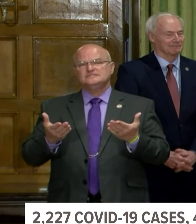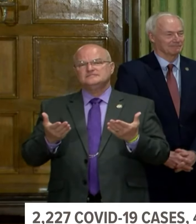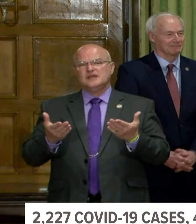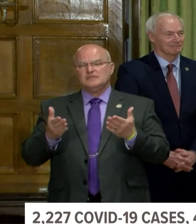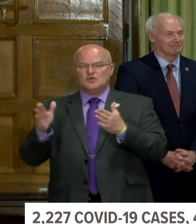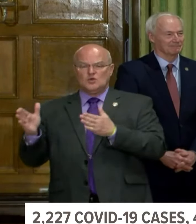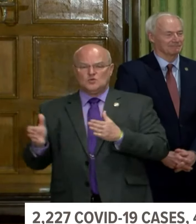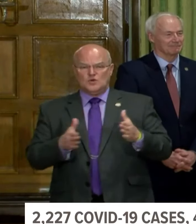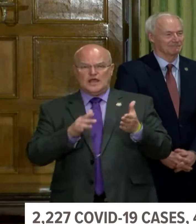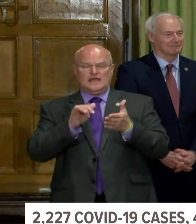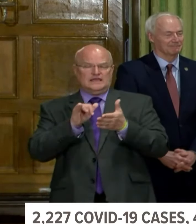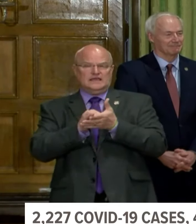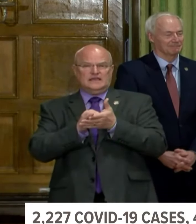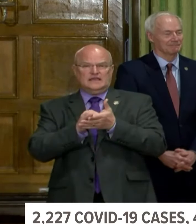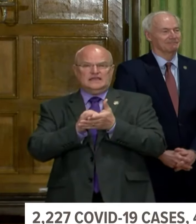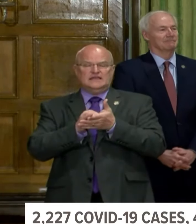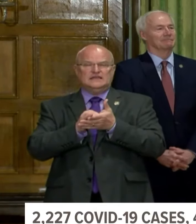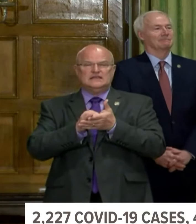arrange that